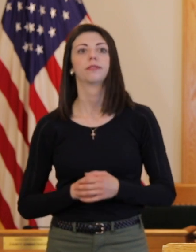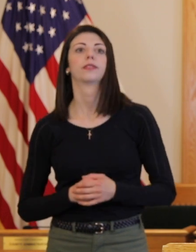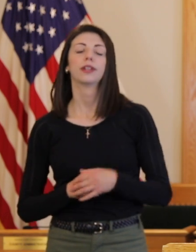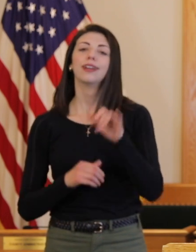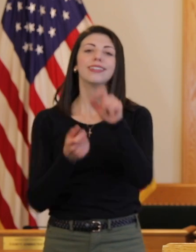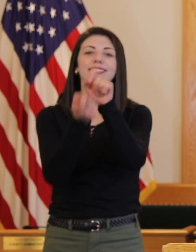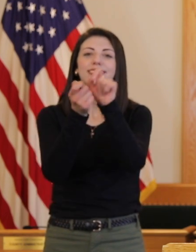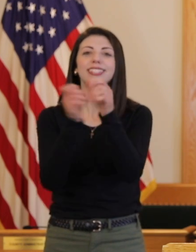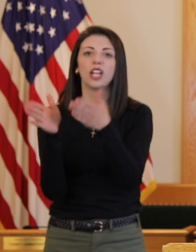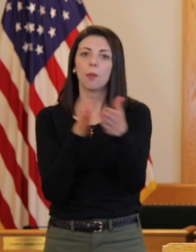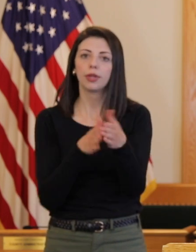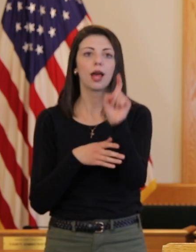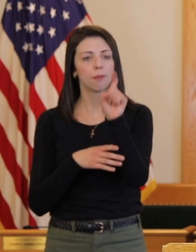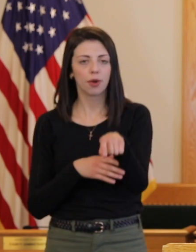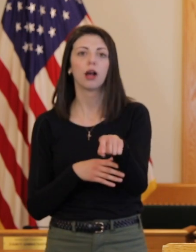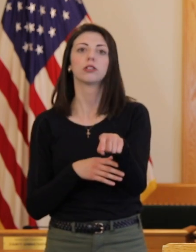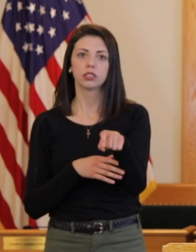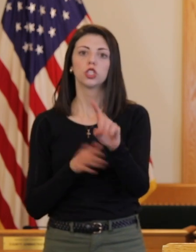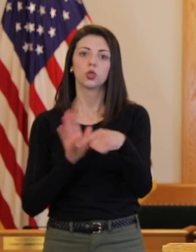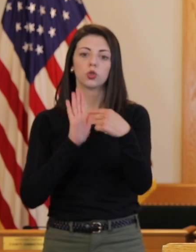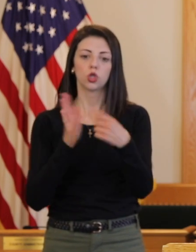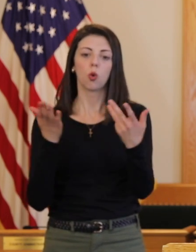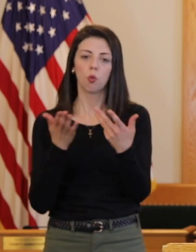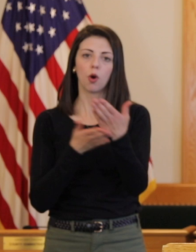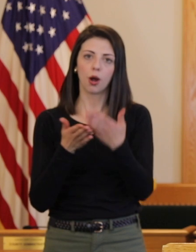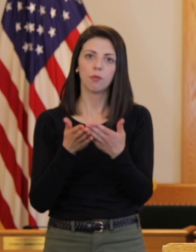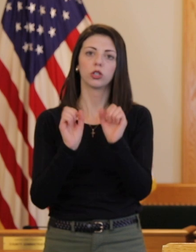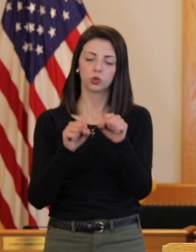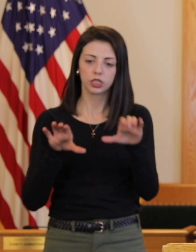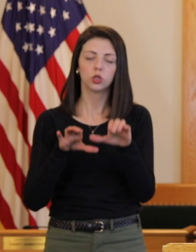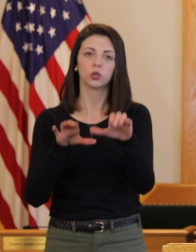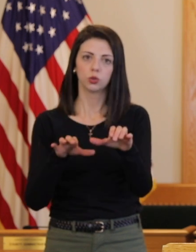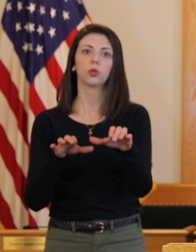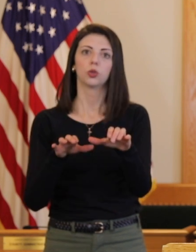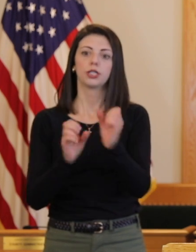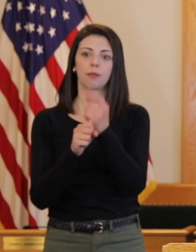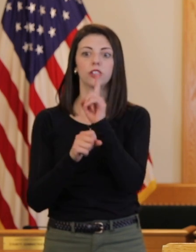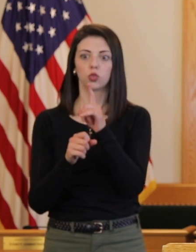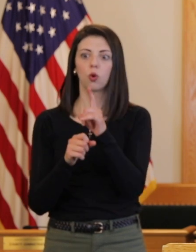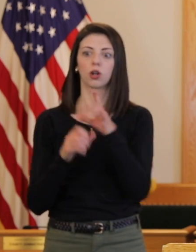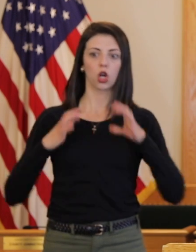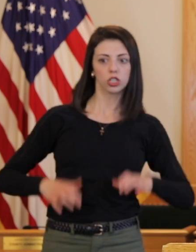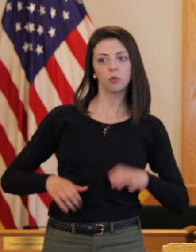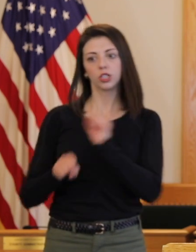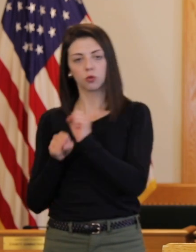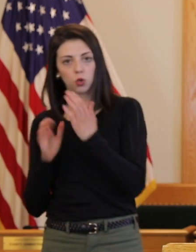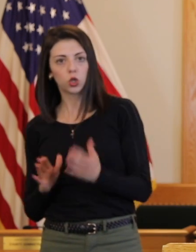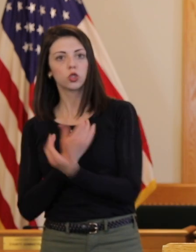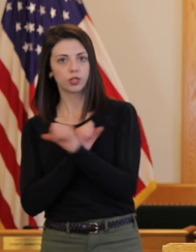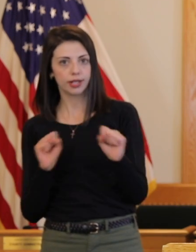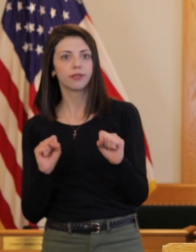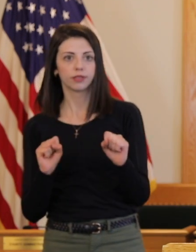the steps that business owners will take to keep their employees and customers safe. A business needs to make sure there's proper spacing